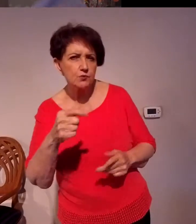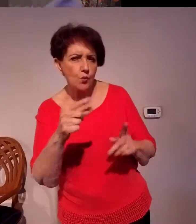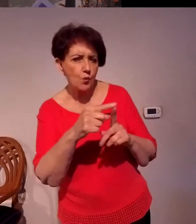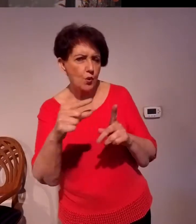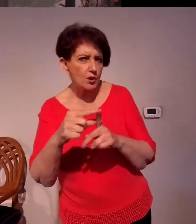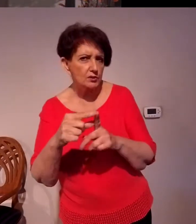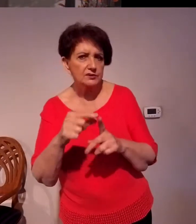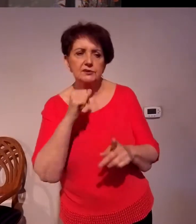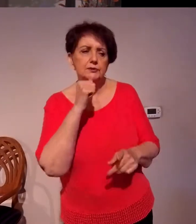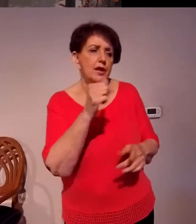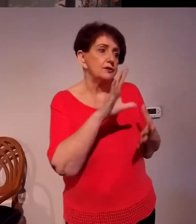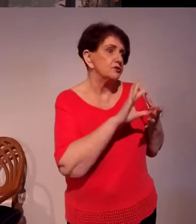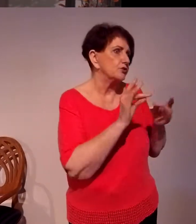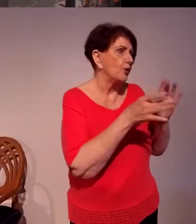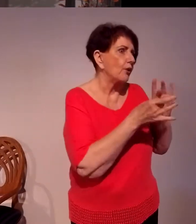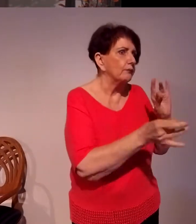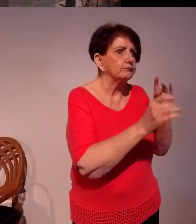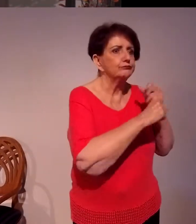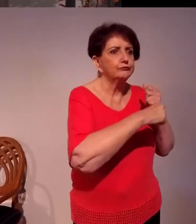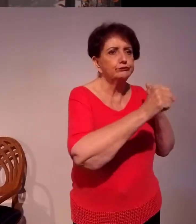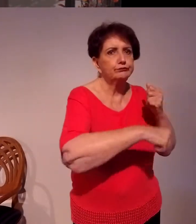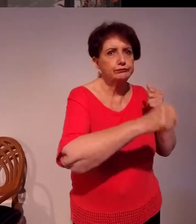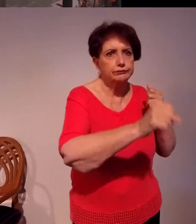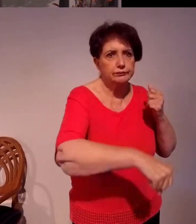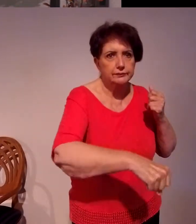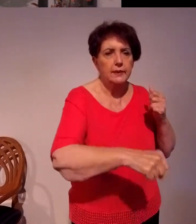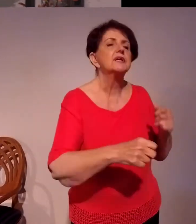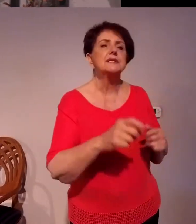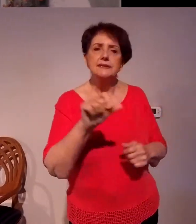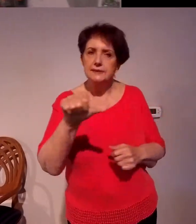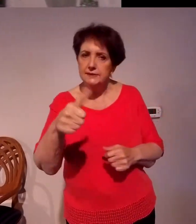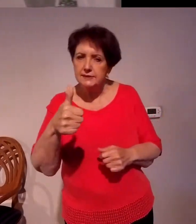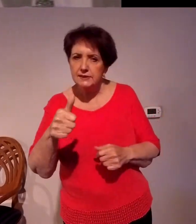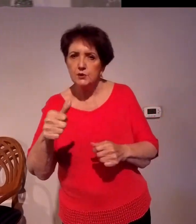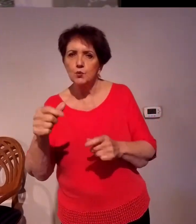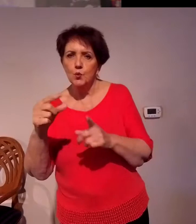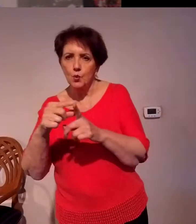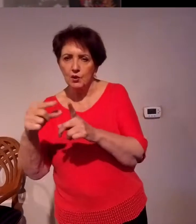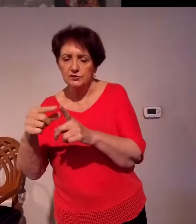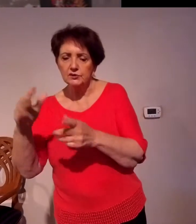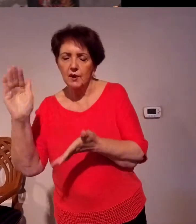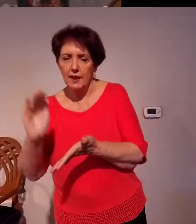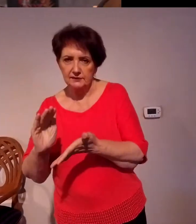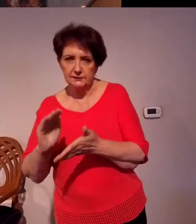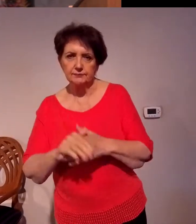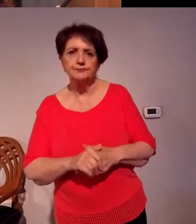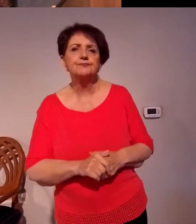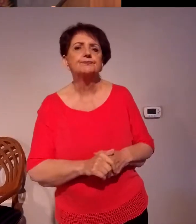not a big story, 10 words or less. The first one is on your Play Big, Live It Up side.